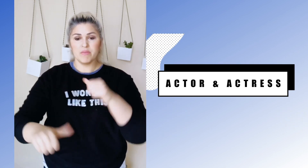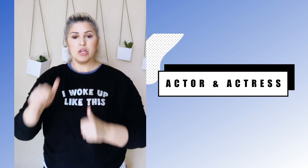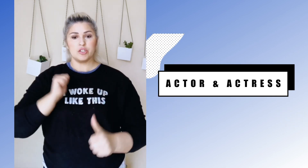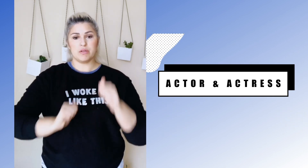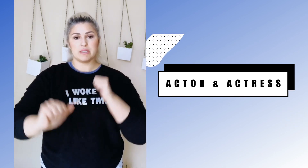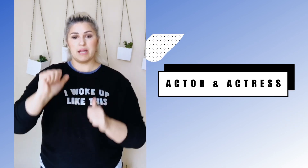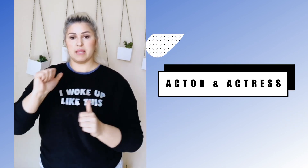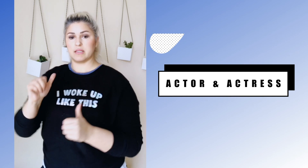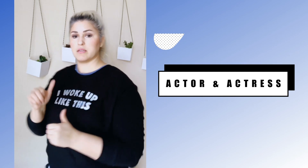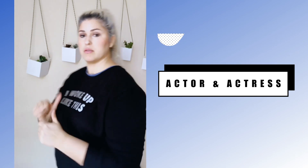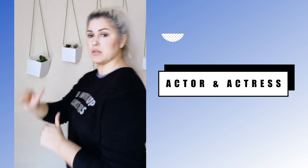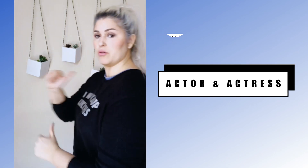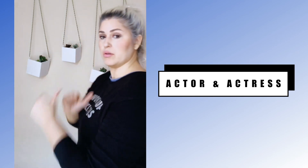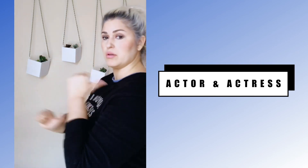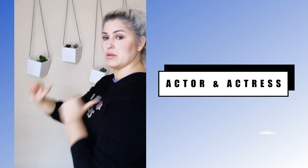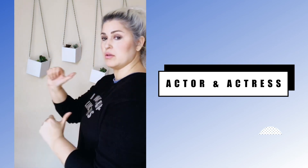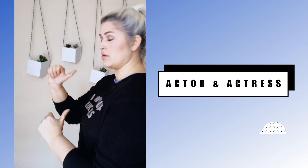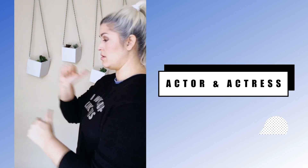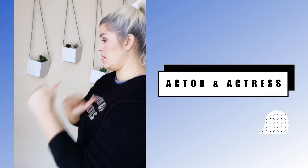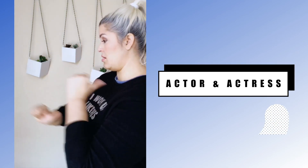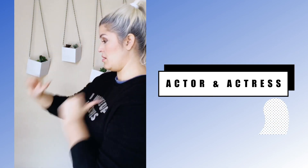spot. So it's like this. So